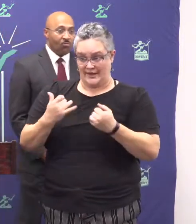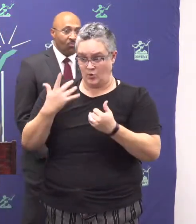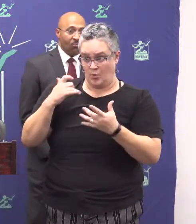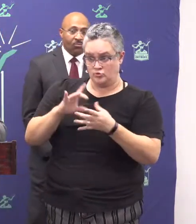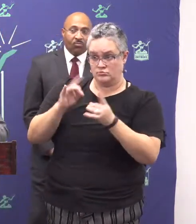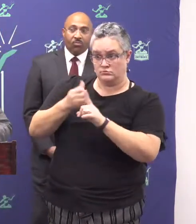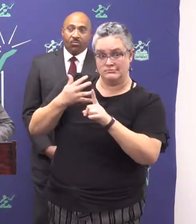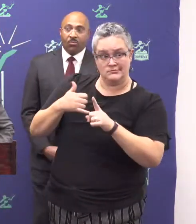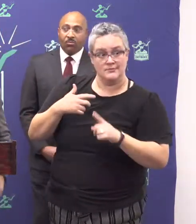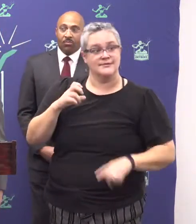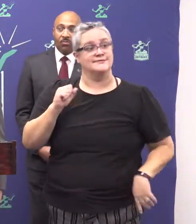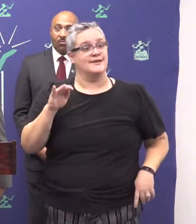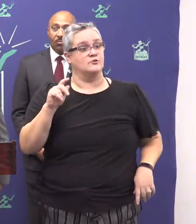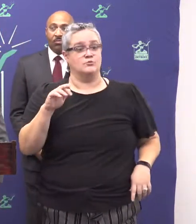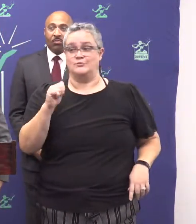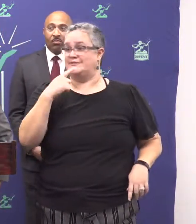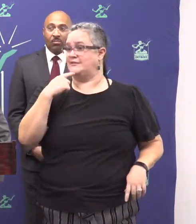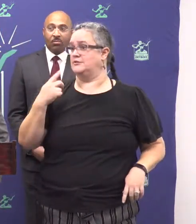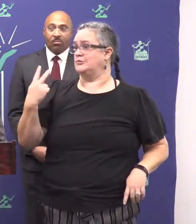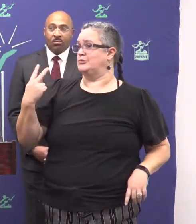What, Sandra, 2-3 times a year? Very